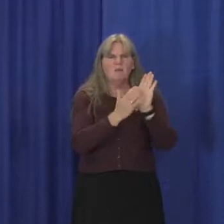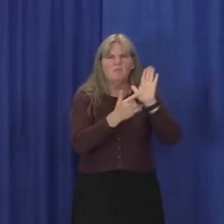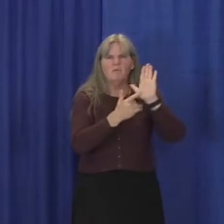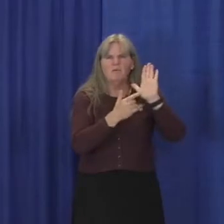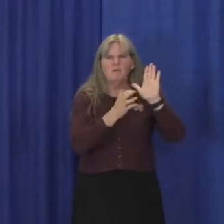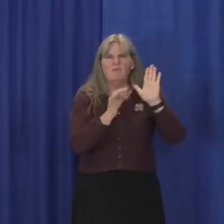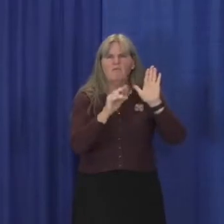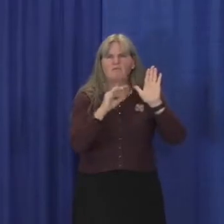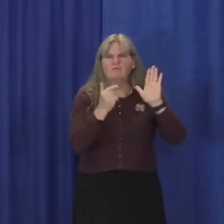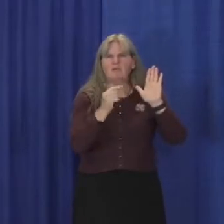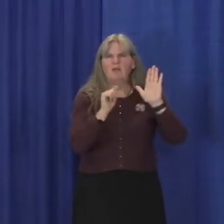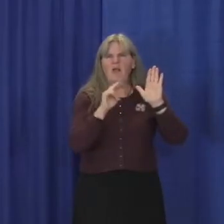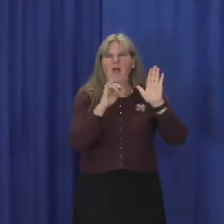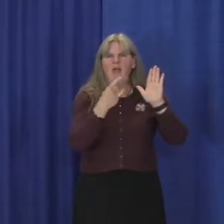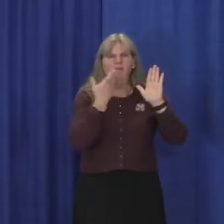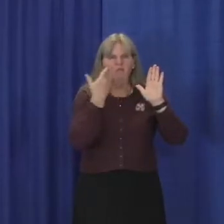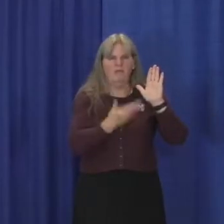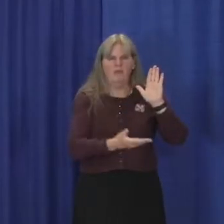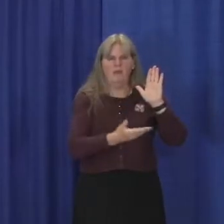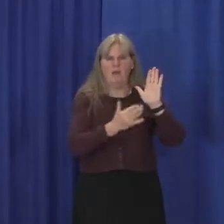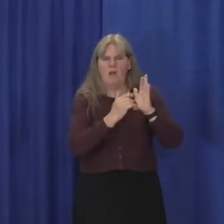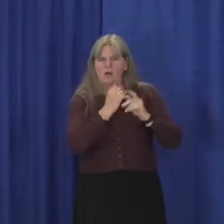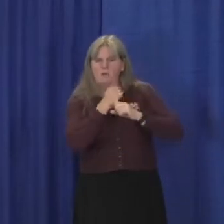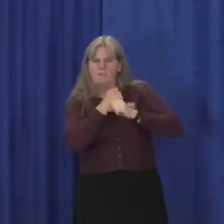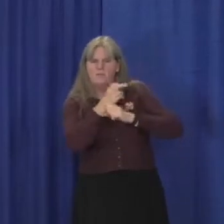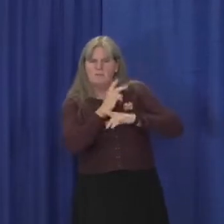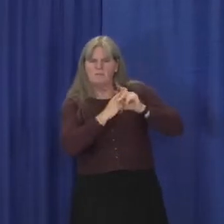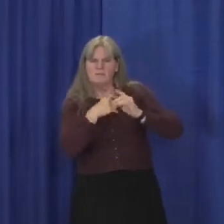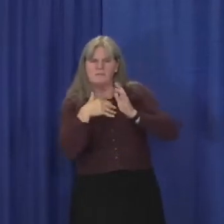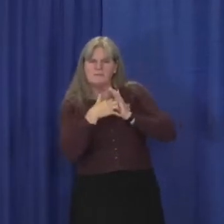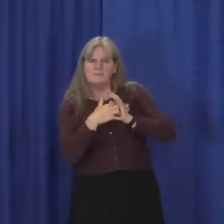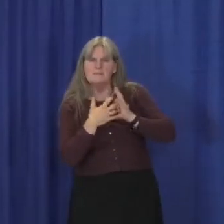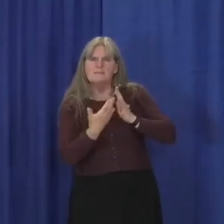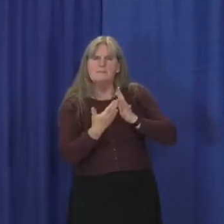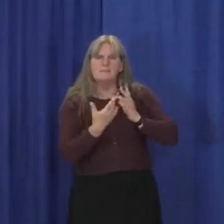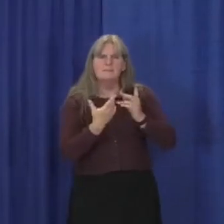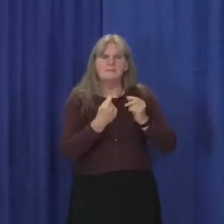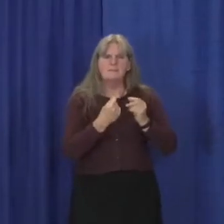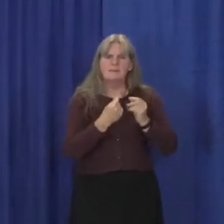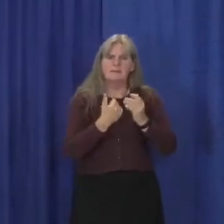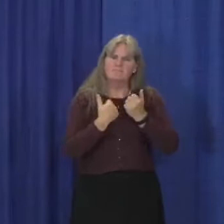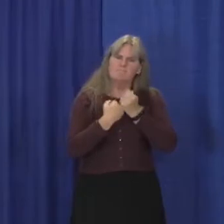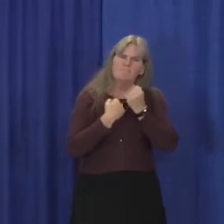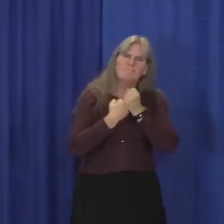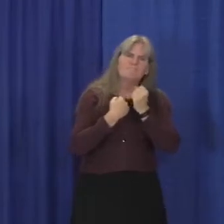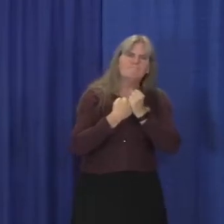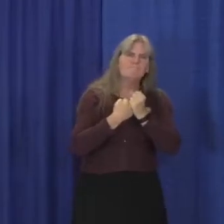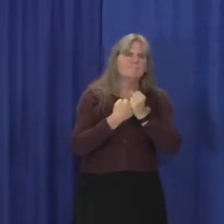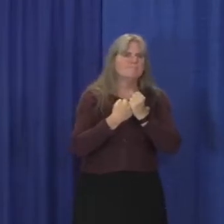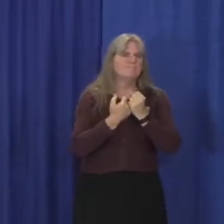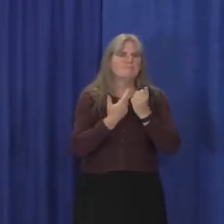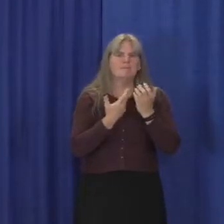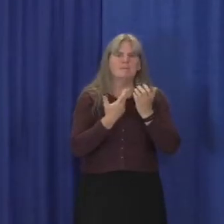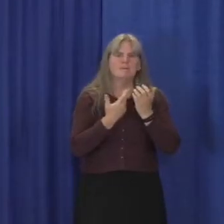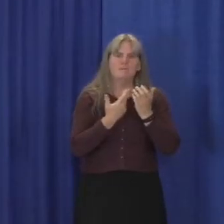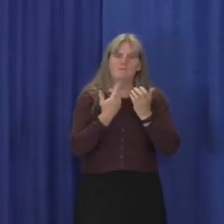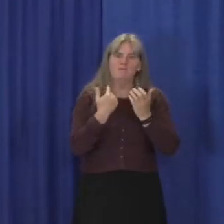continuously protect our most vulnerable population and enhance Yukon's well-being as we transition to a new